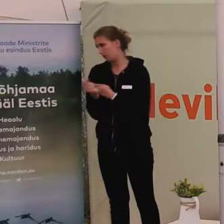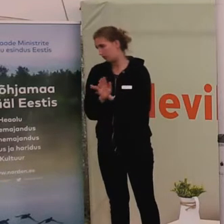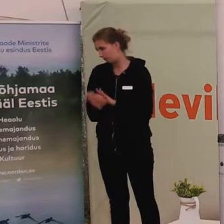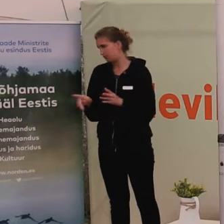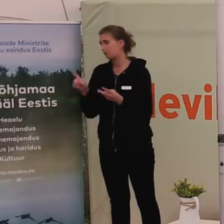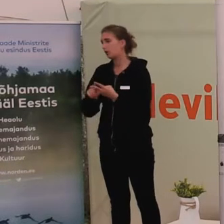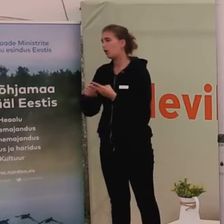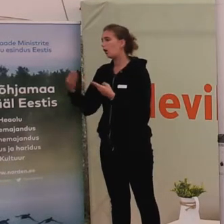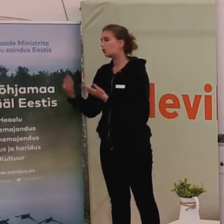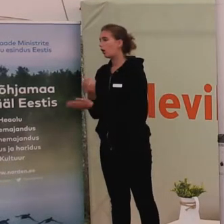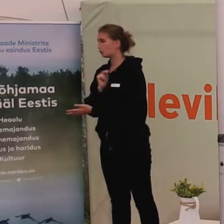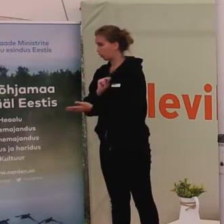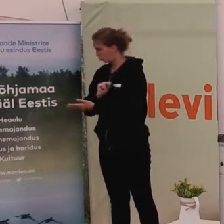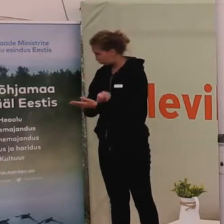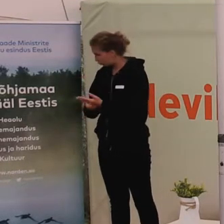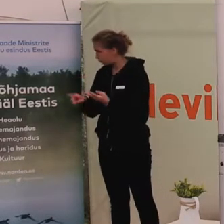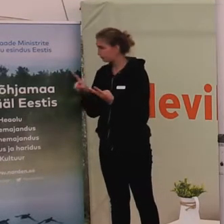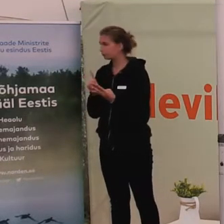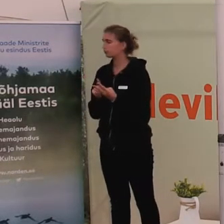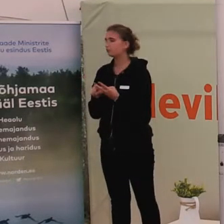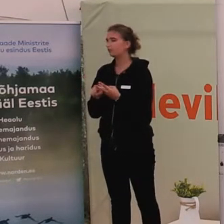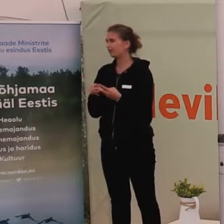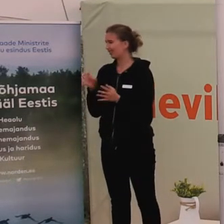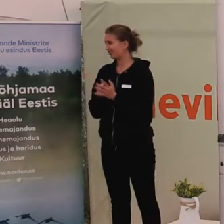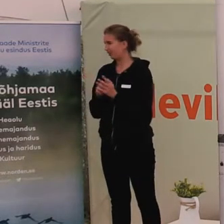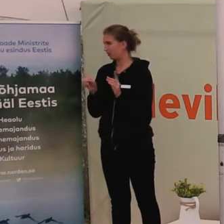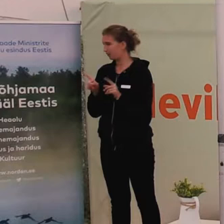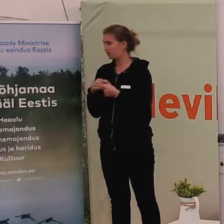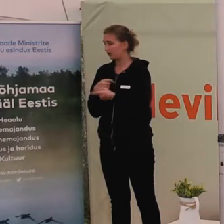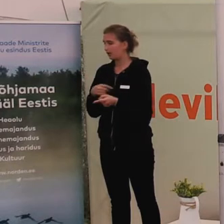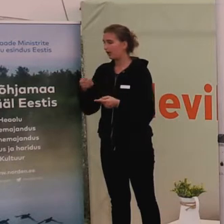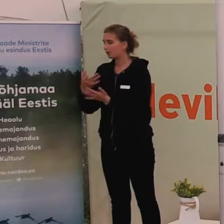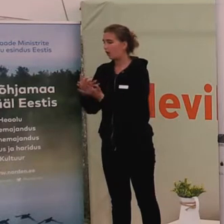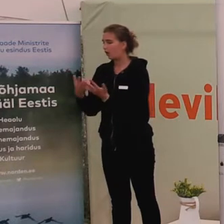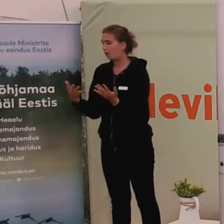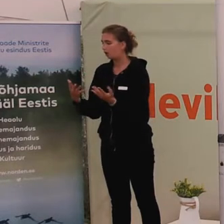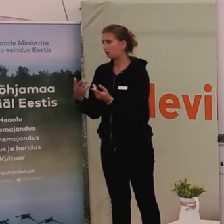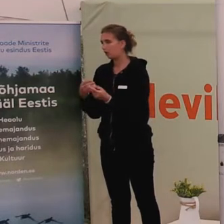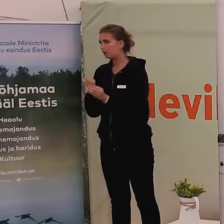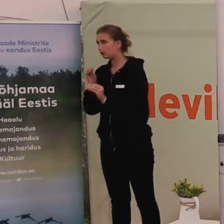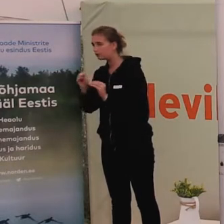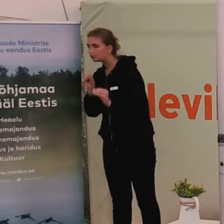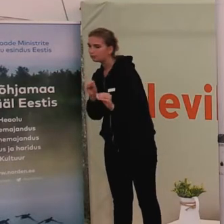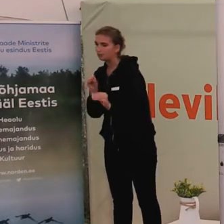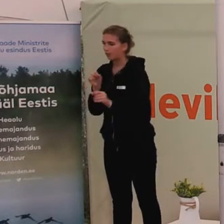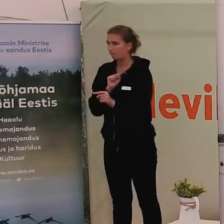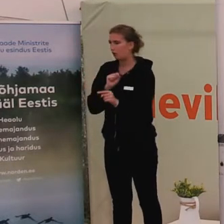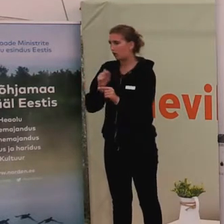Reuse, of course, so it also implies that the things have to be made and built to long